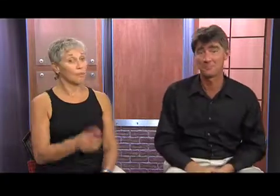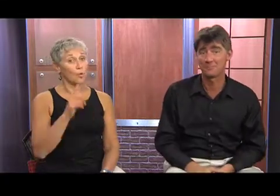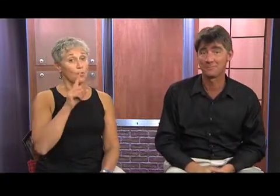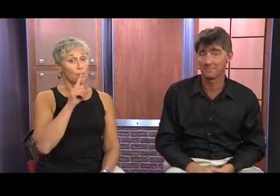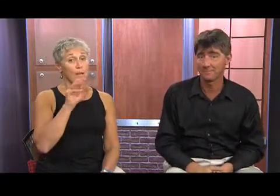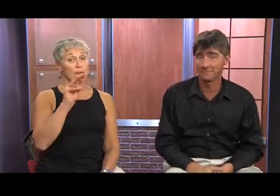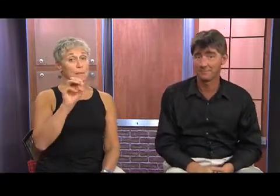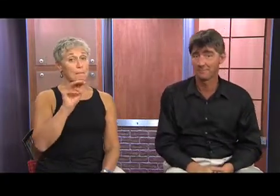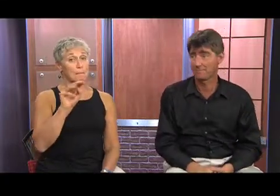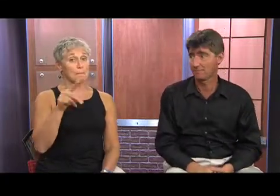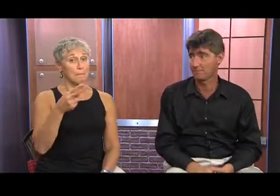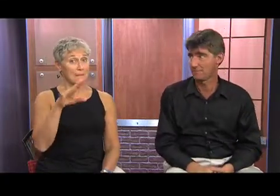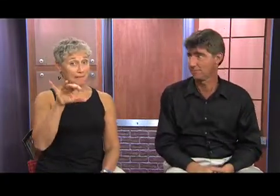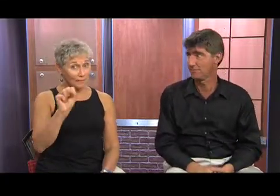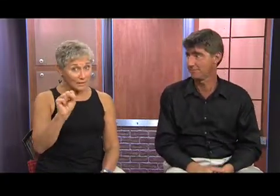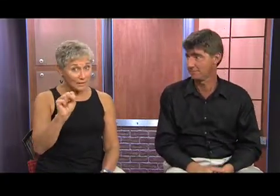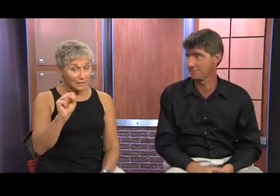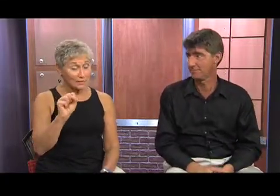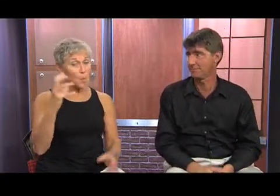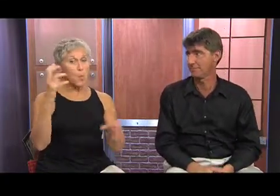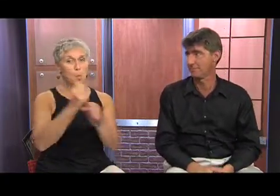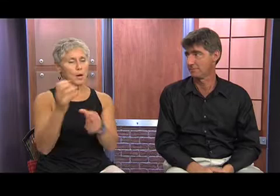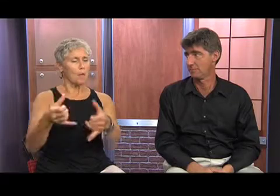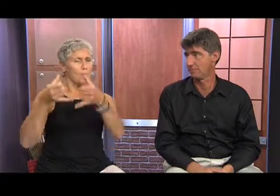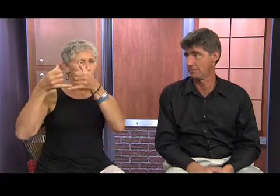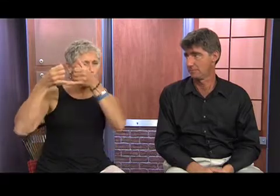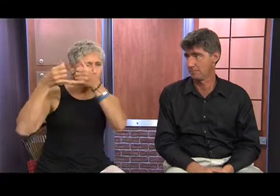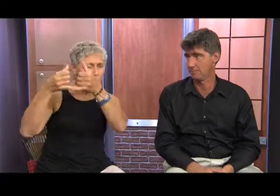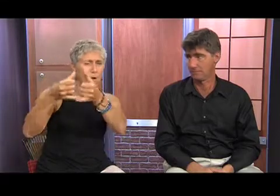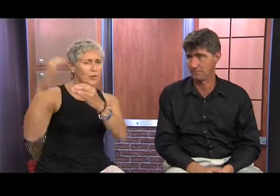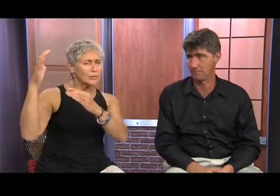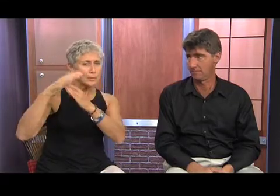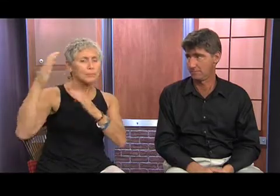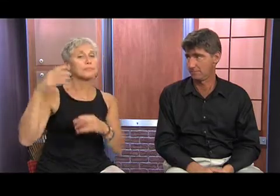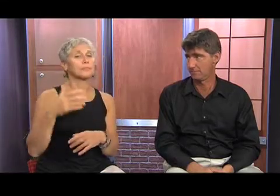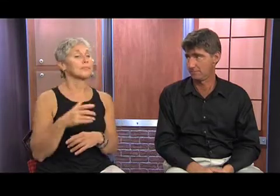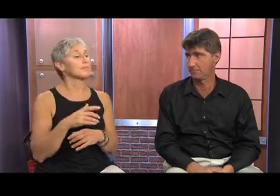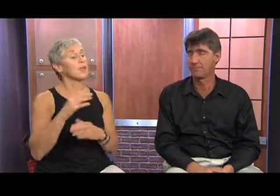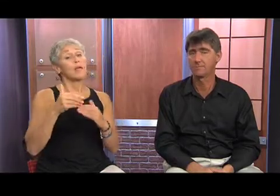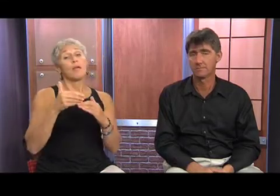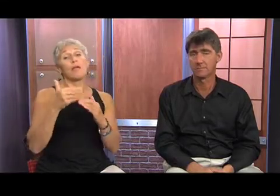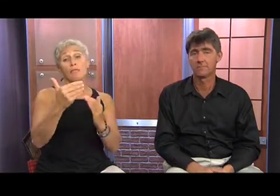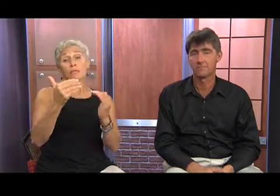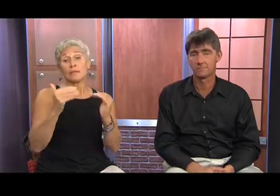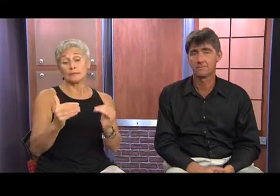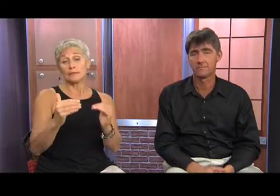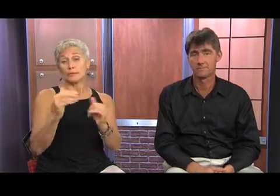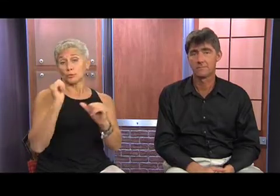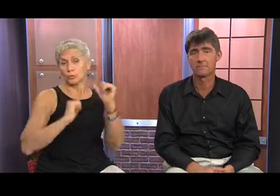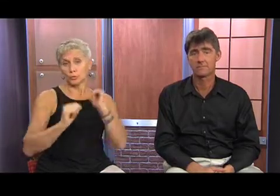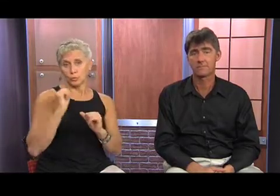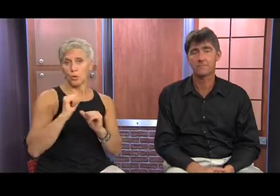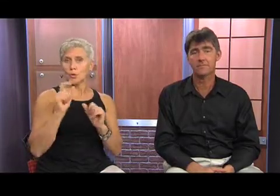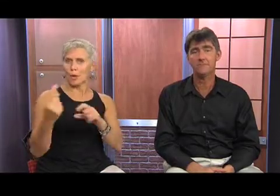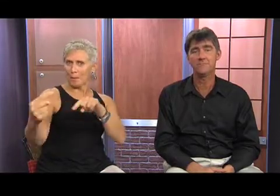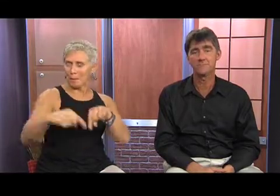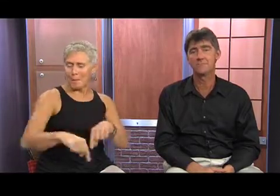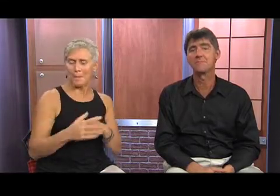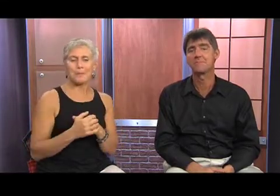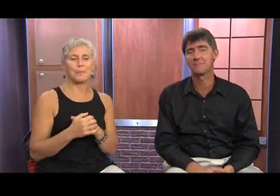there's no joke about the quality of this show. It's going to be fabulous. And the next show in our series that people will be able to enjoy with ASL